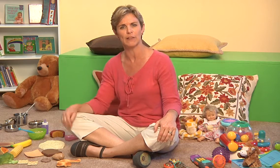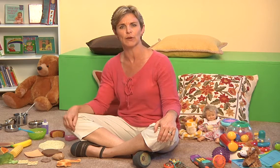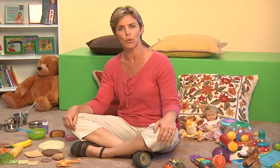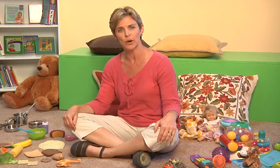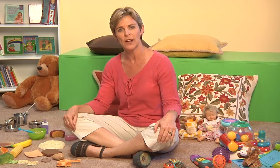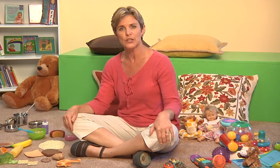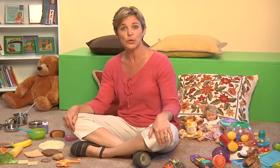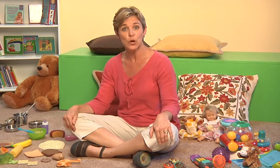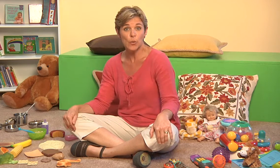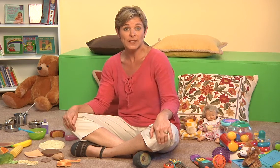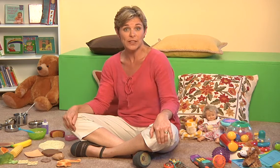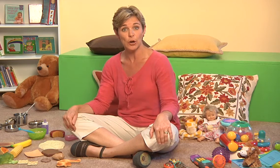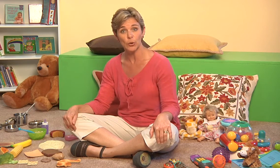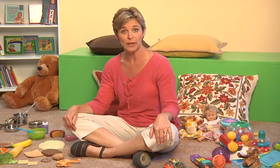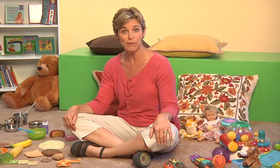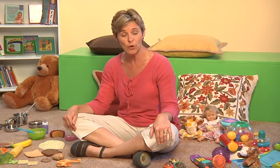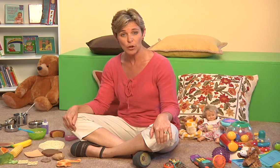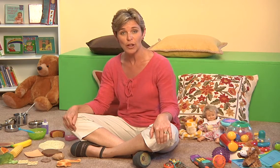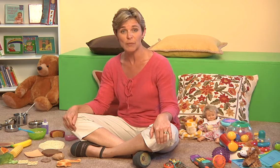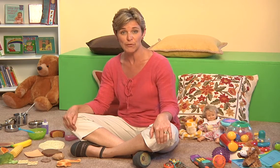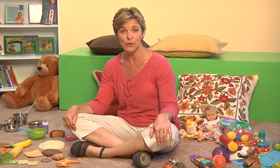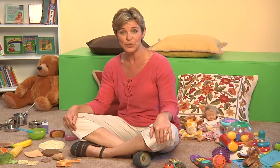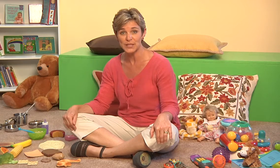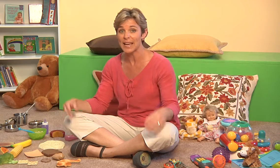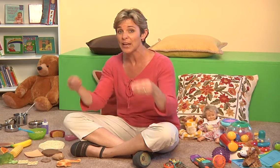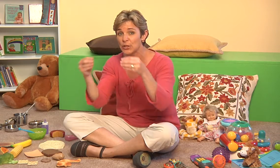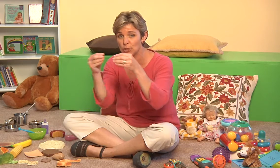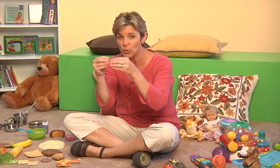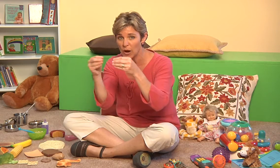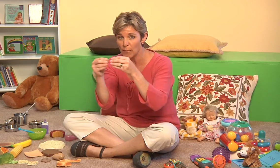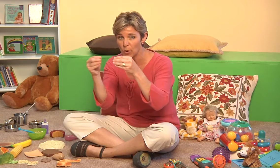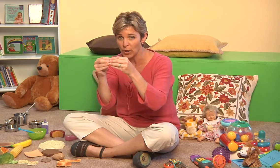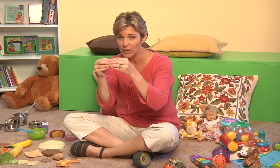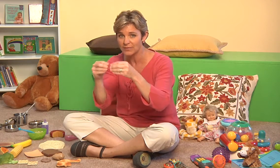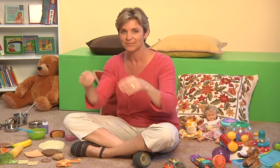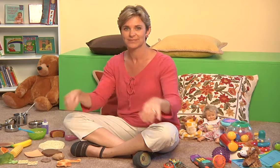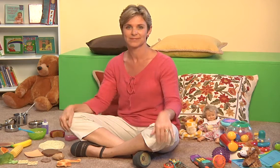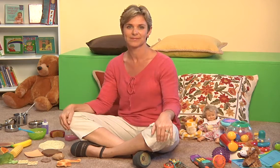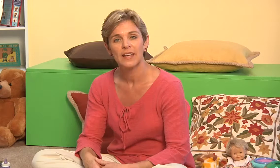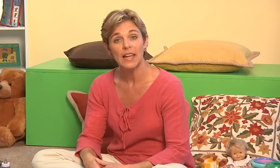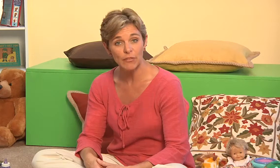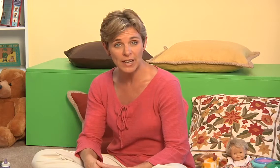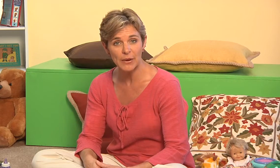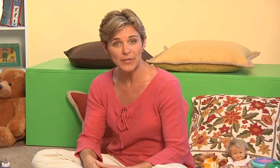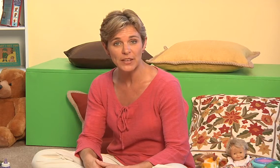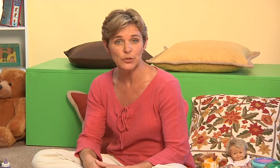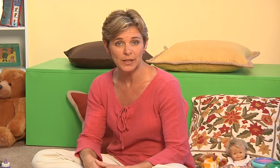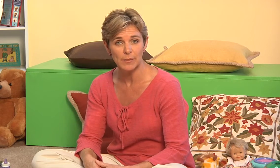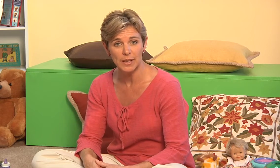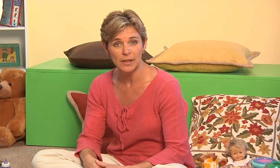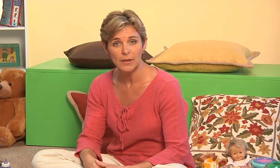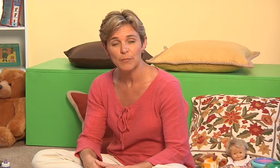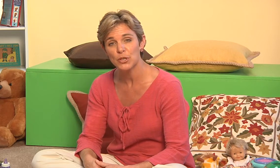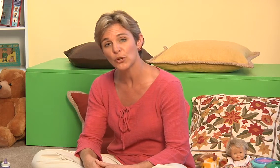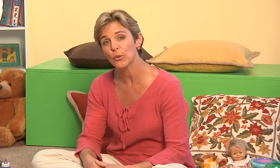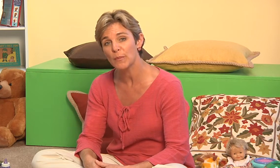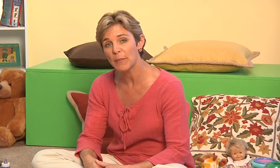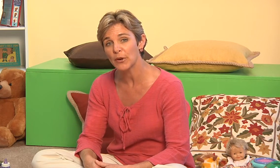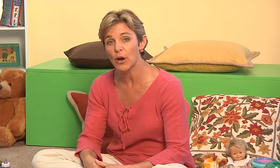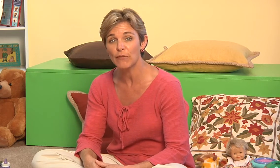for more, so don't wait till they're already full before you say, do you want more? Every now and then during the meal, be sure to remember to offer